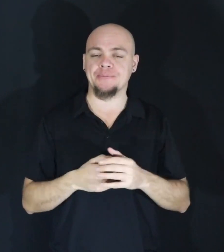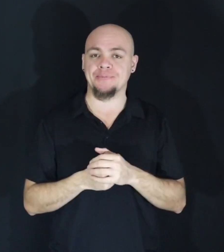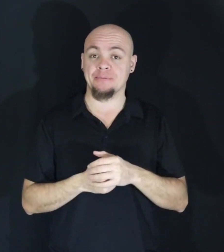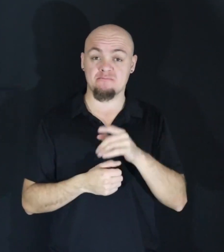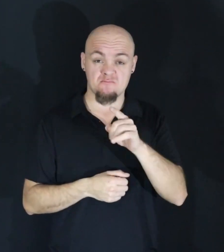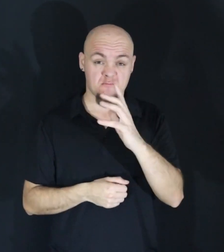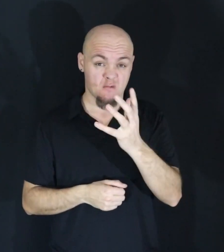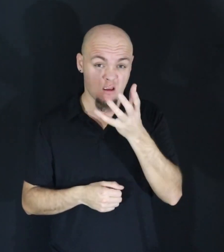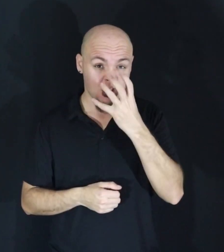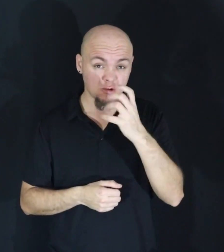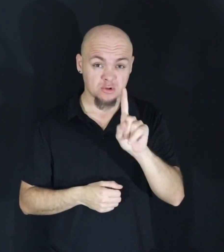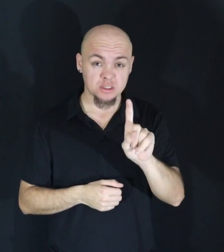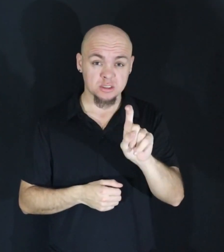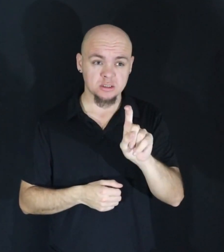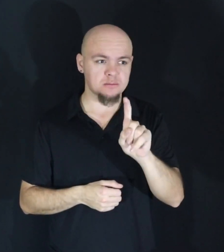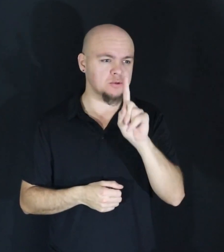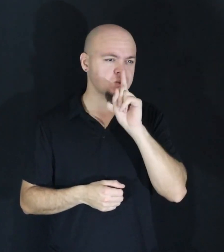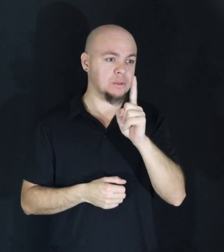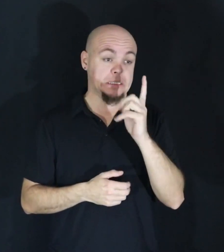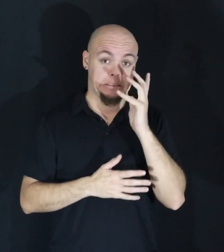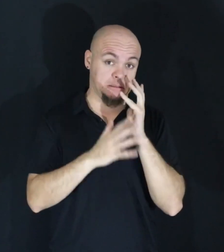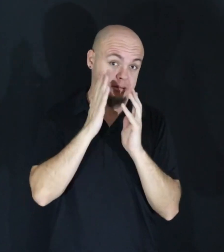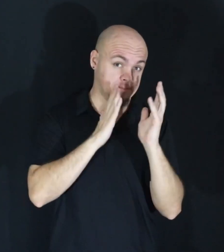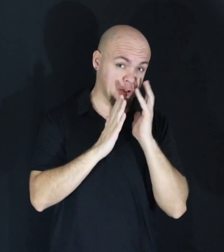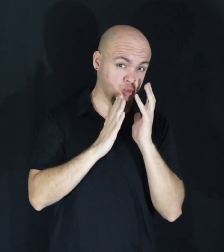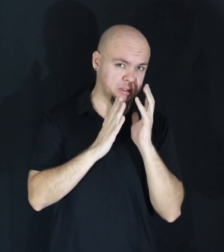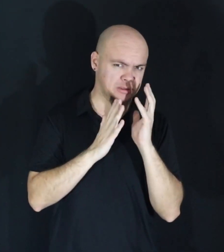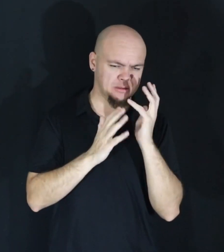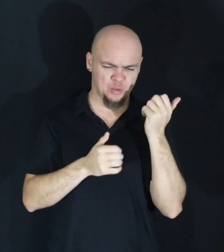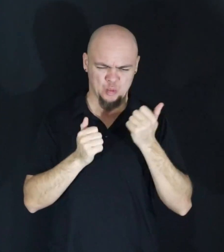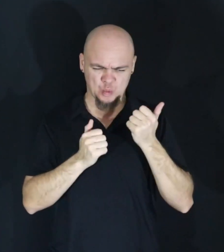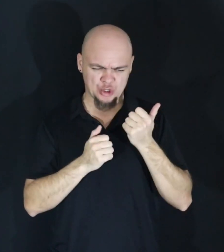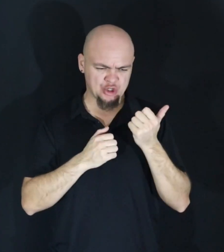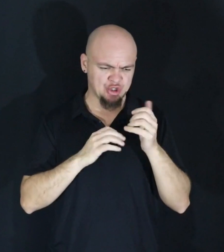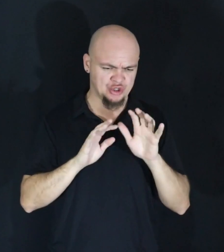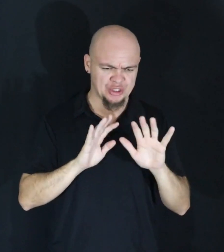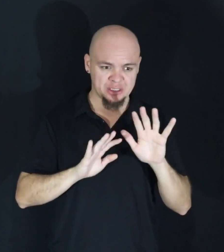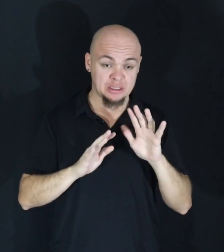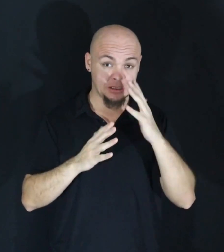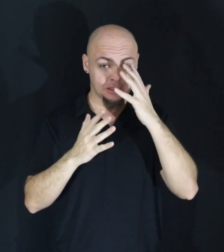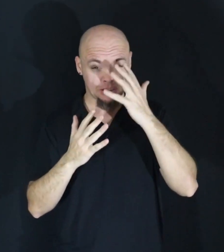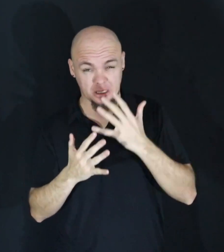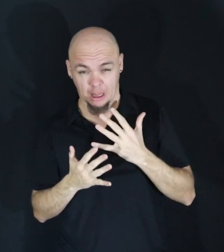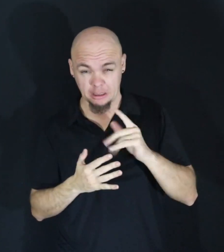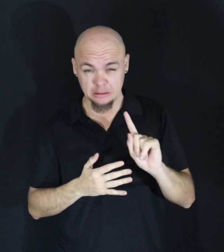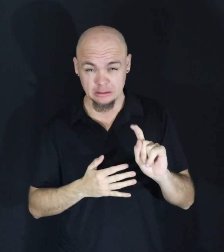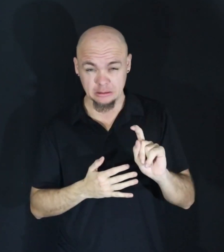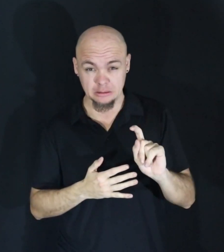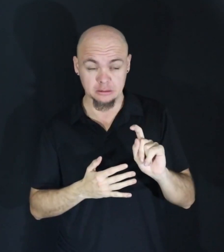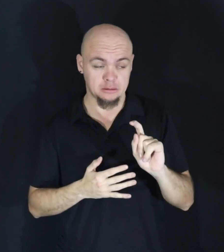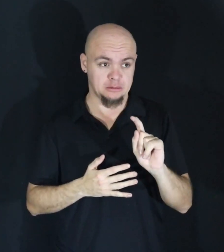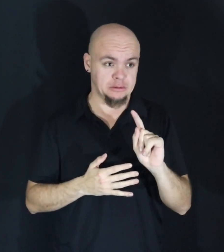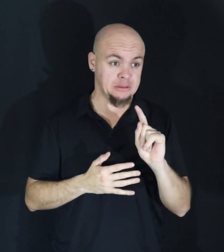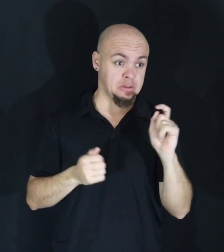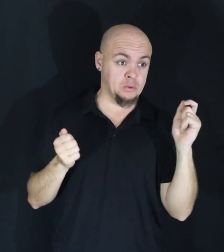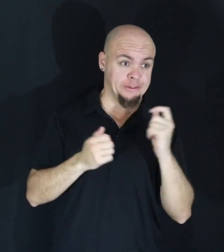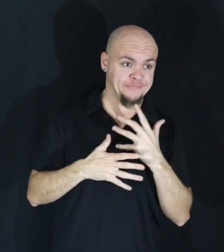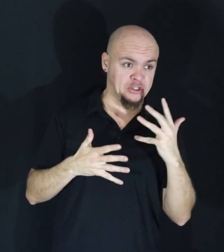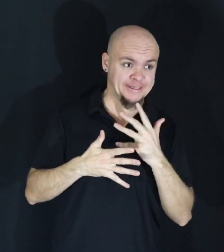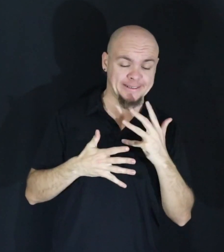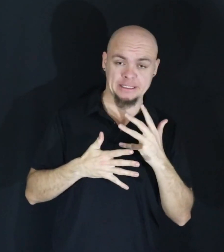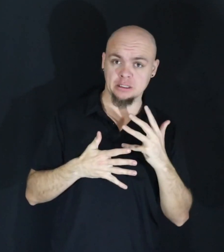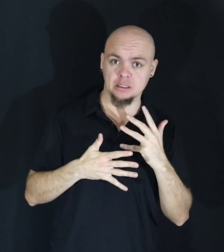angry or are you really embarrassed? Are you sad? Are you really afraid?